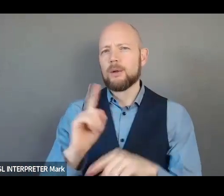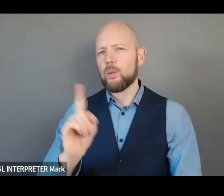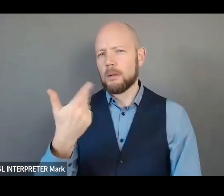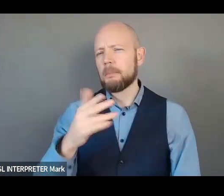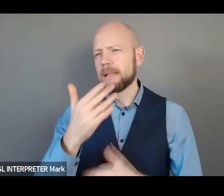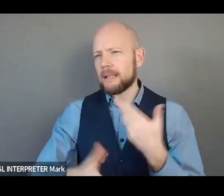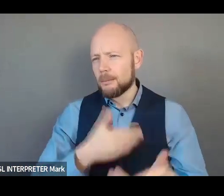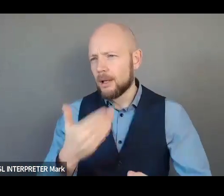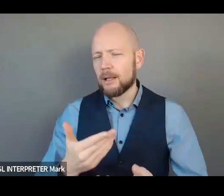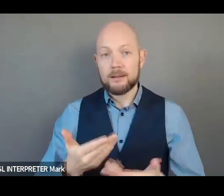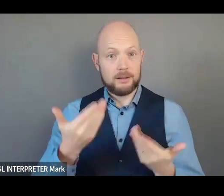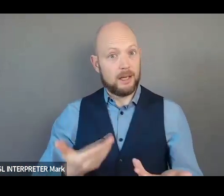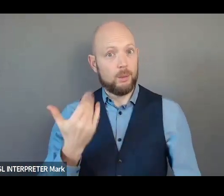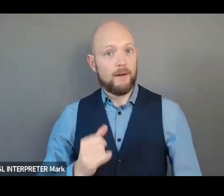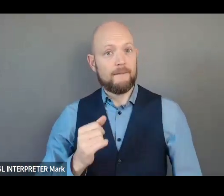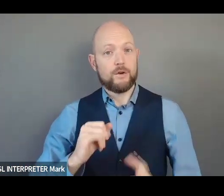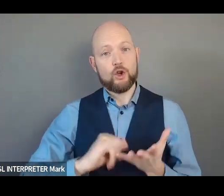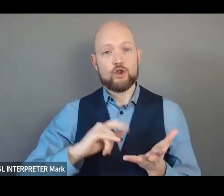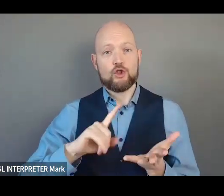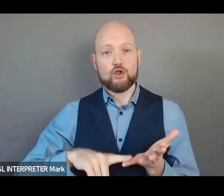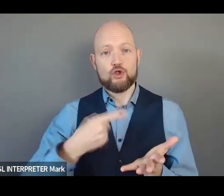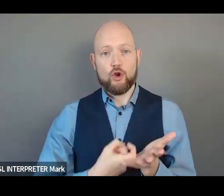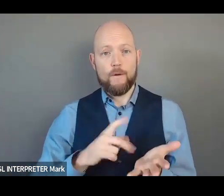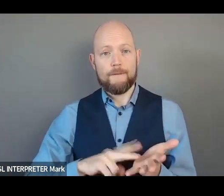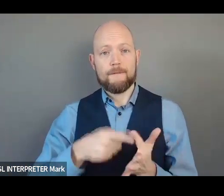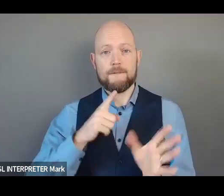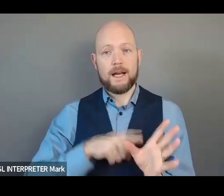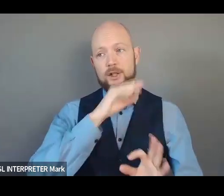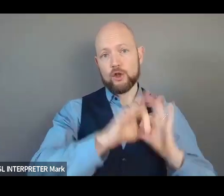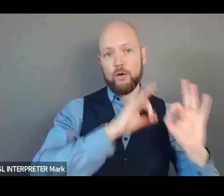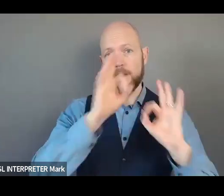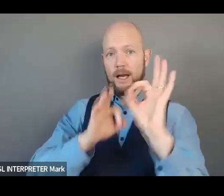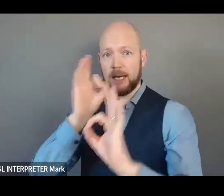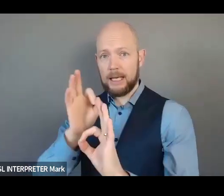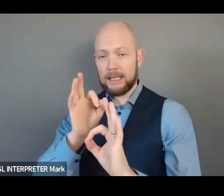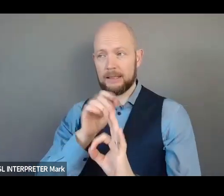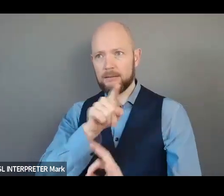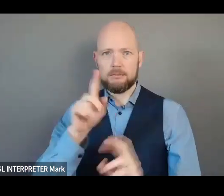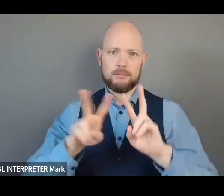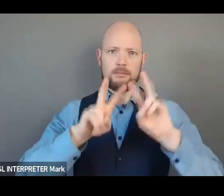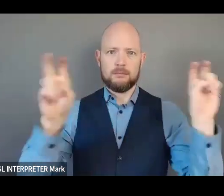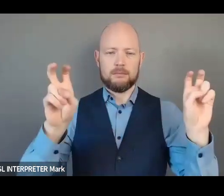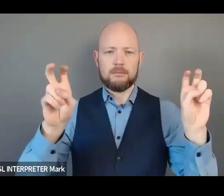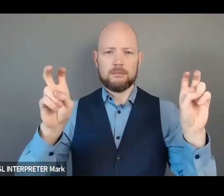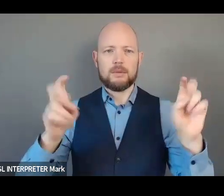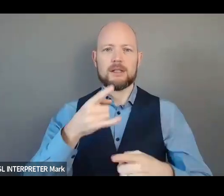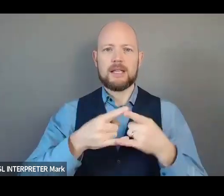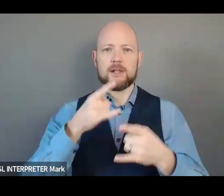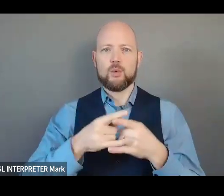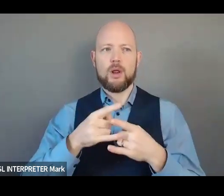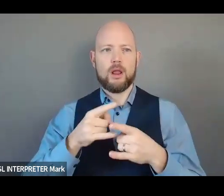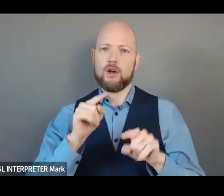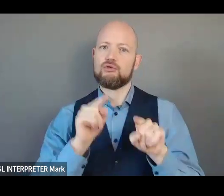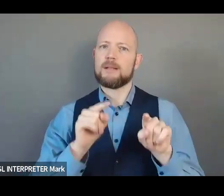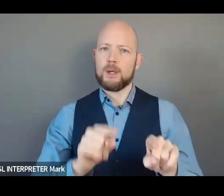We've got one currently in operation, which it relates to bullying and sexual harassment. That's effectively a follow-up survey to the survey that